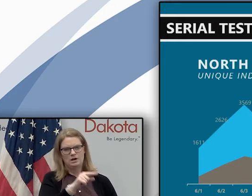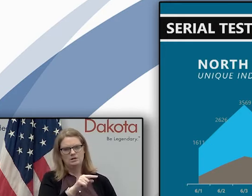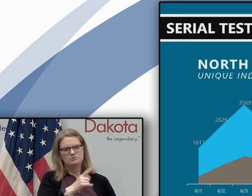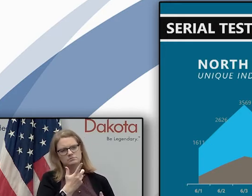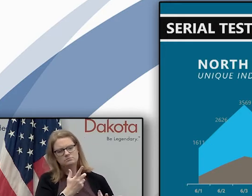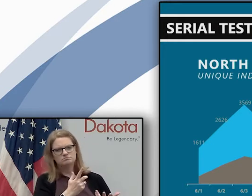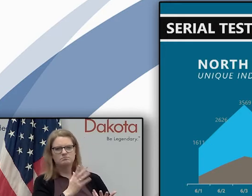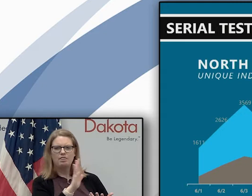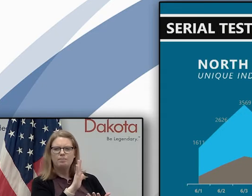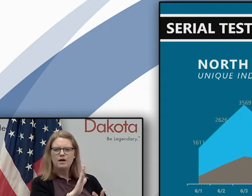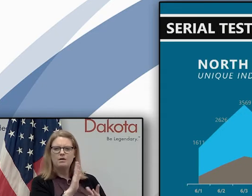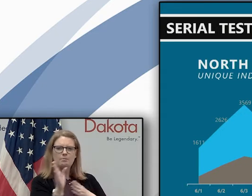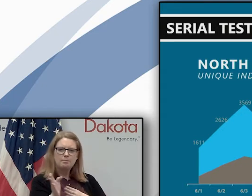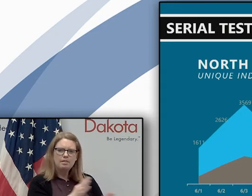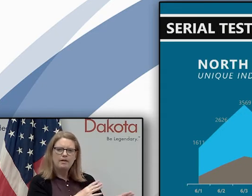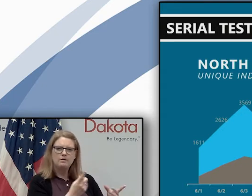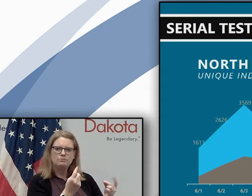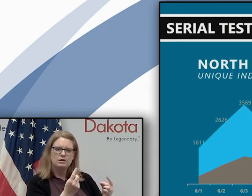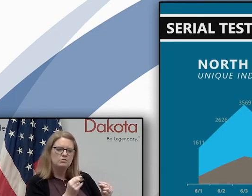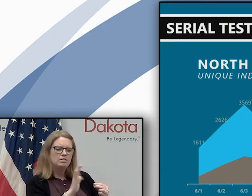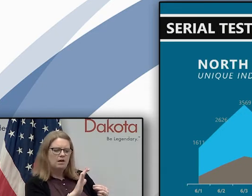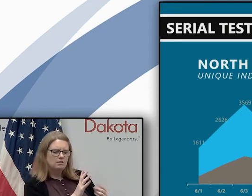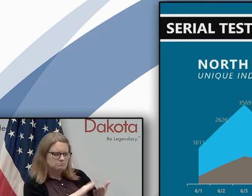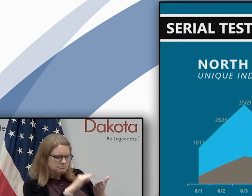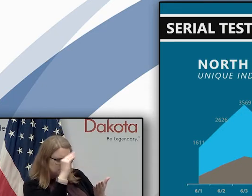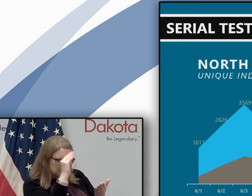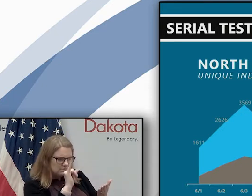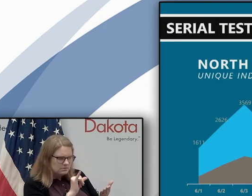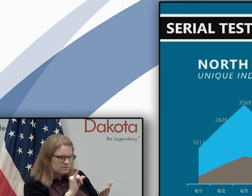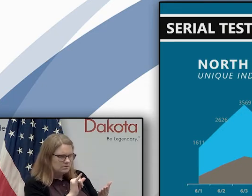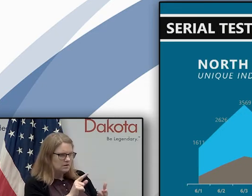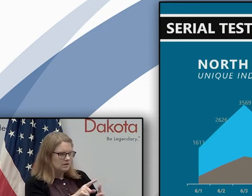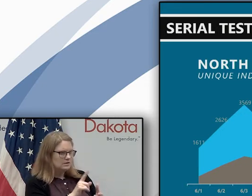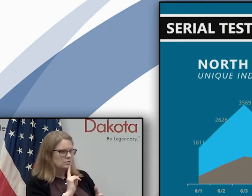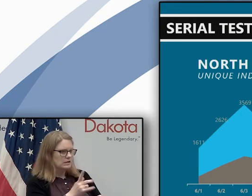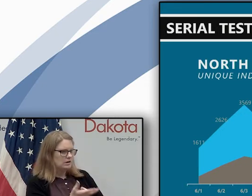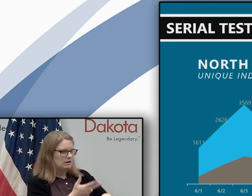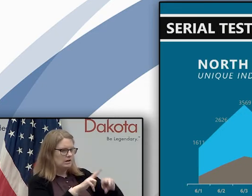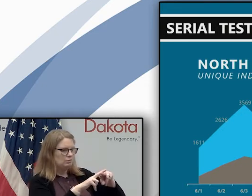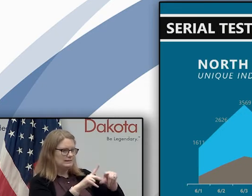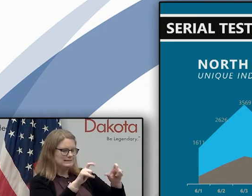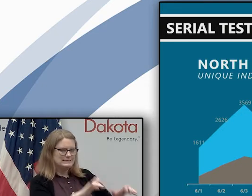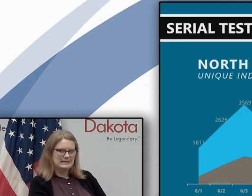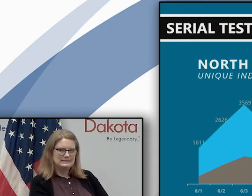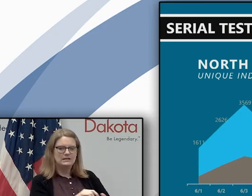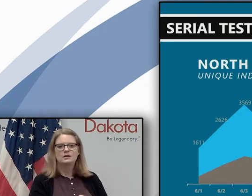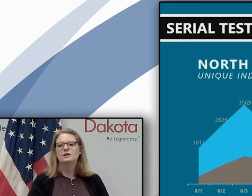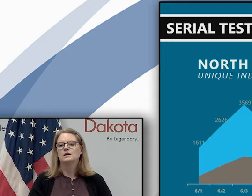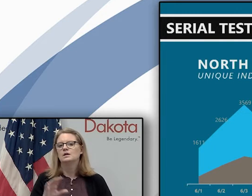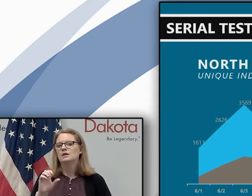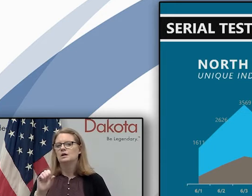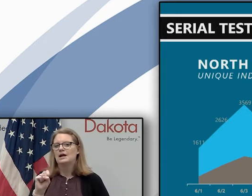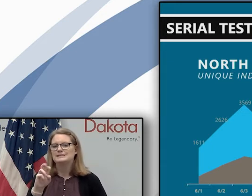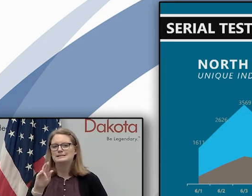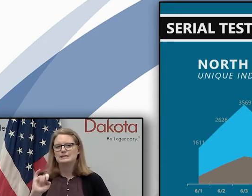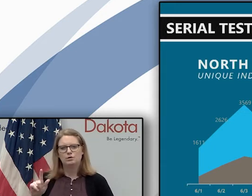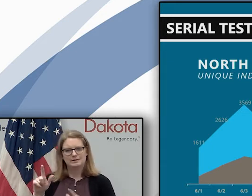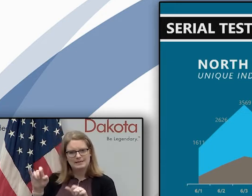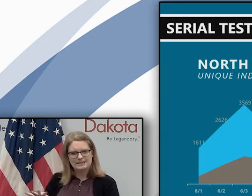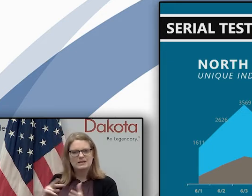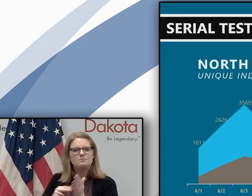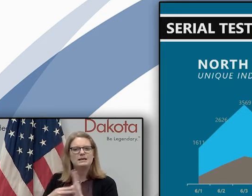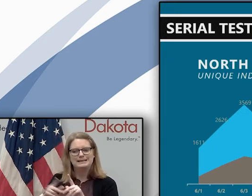learn more about what they're doing a fantastic job of driving their testing up. On serial testing,